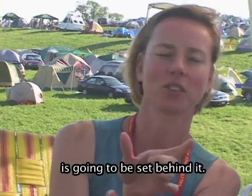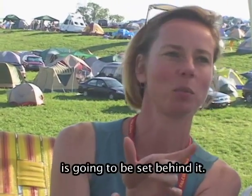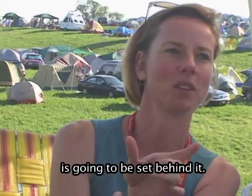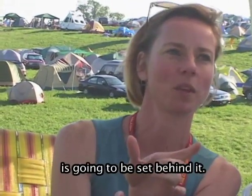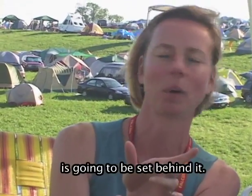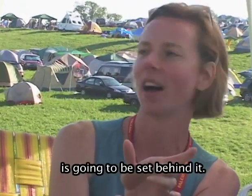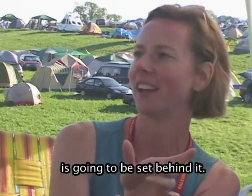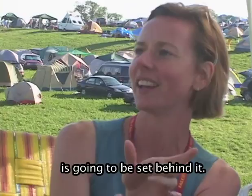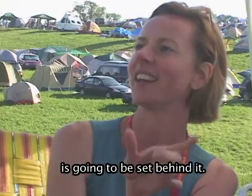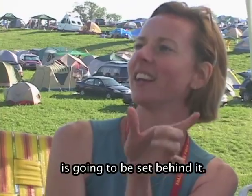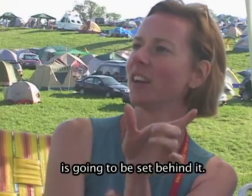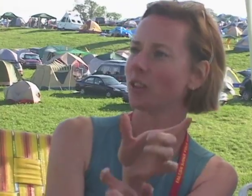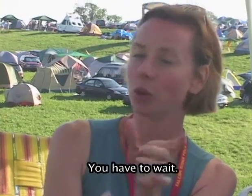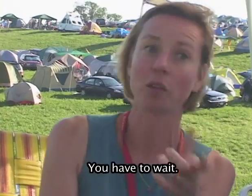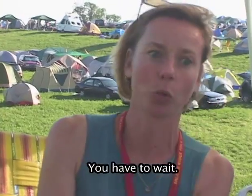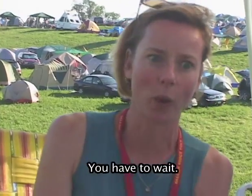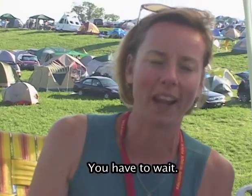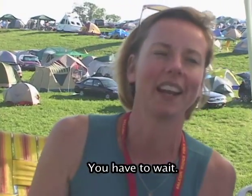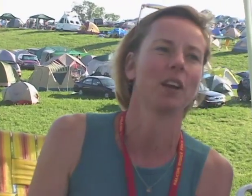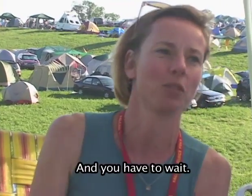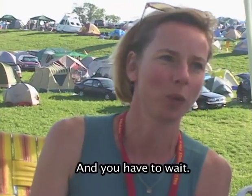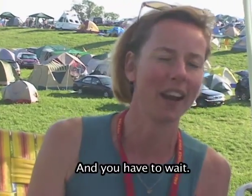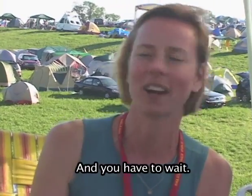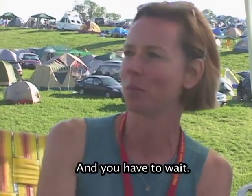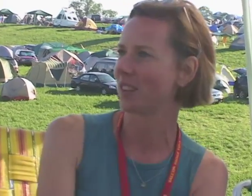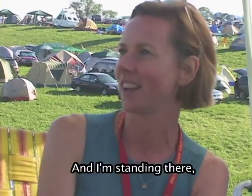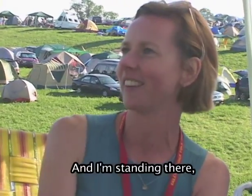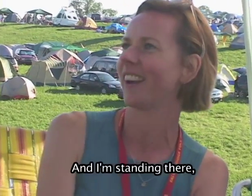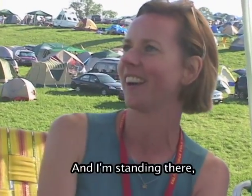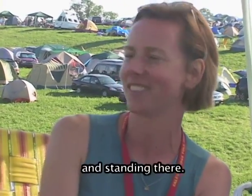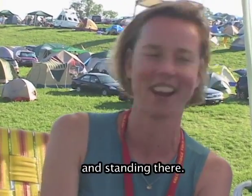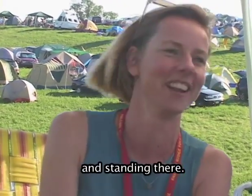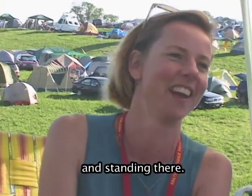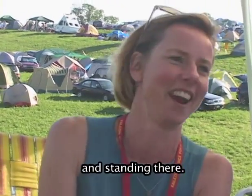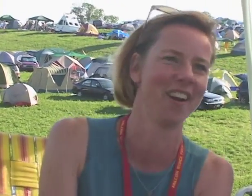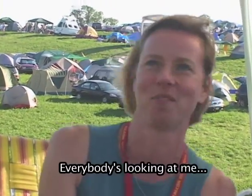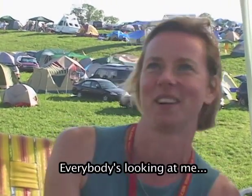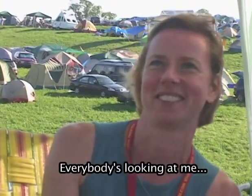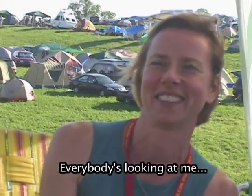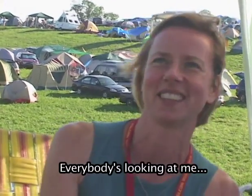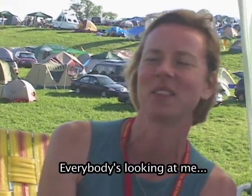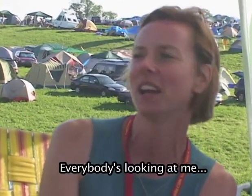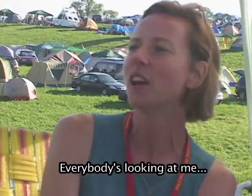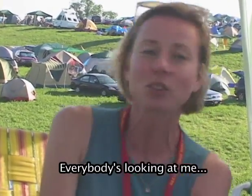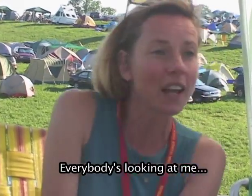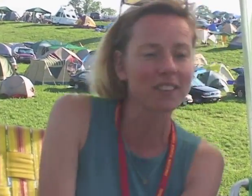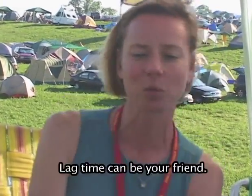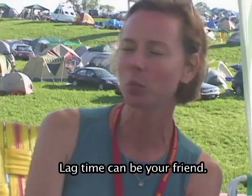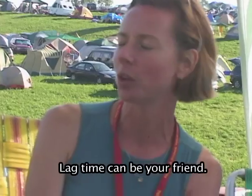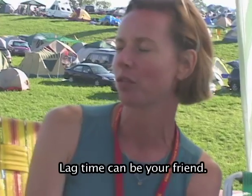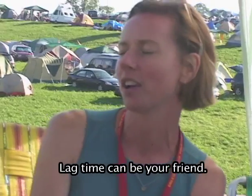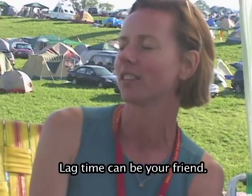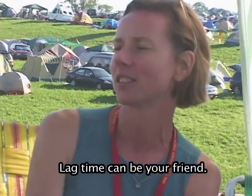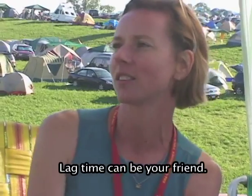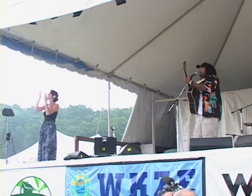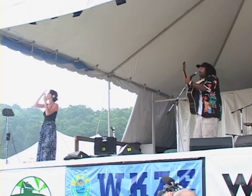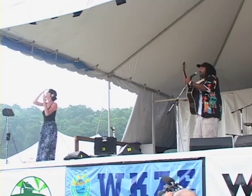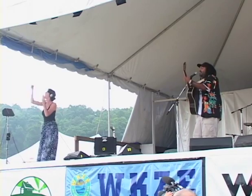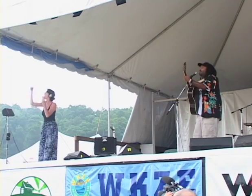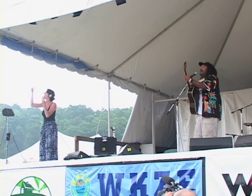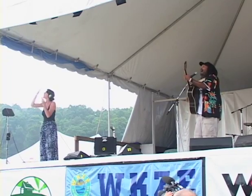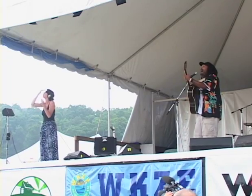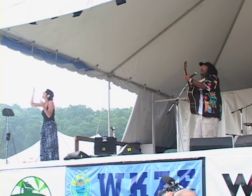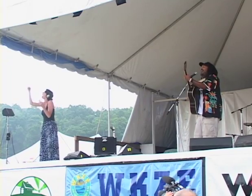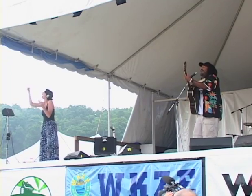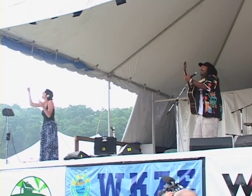phrase that's just going to be said behind it. Right. So you have to wait and you have to wait, and I'm standing there and standing there and everybody's looking at me. So Langdon can be your friend. Tell